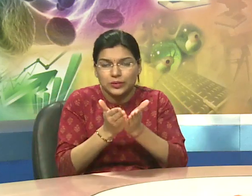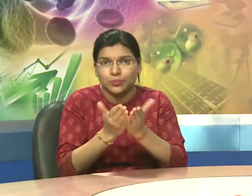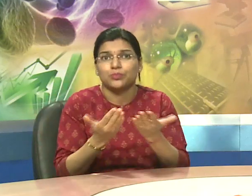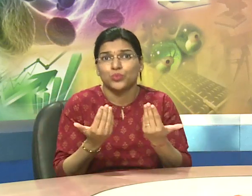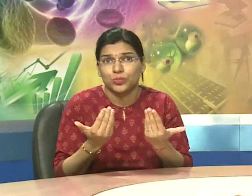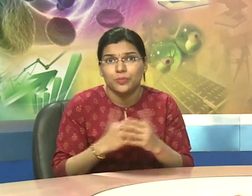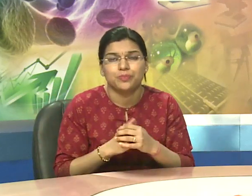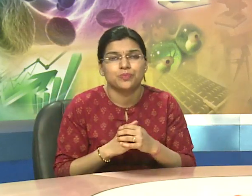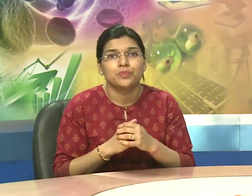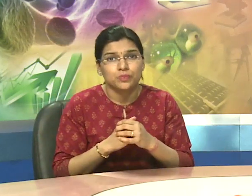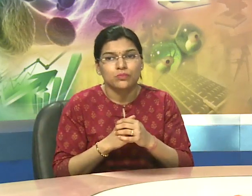Overseas shipping.